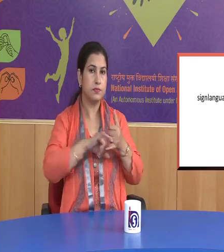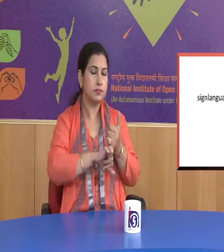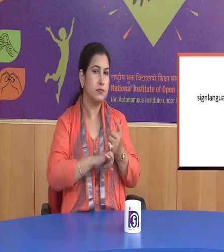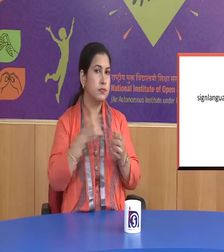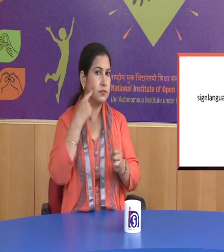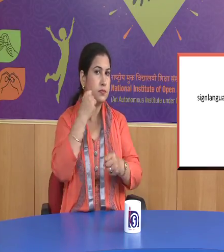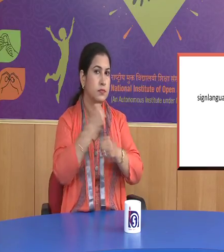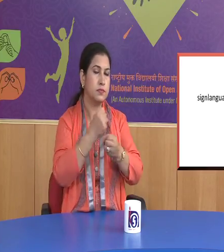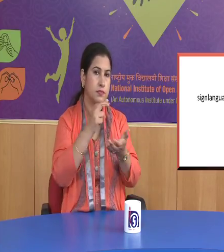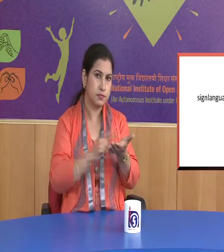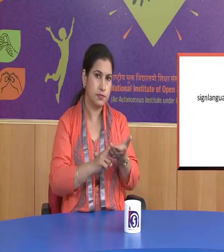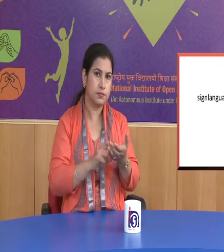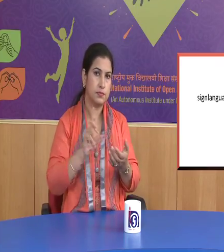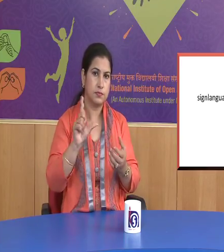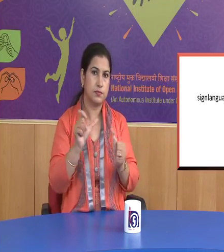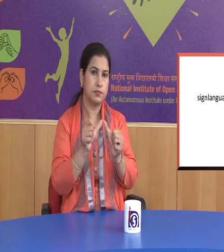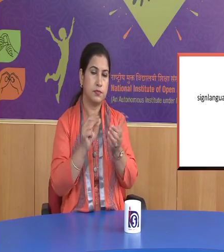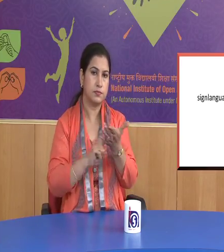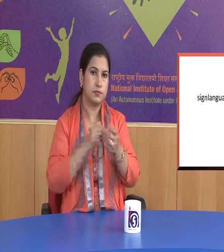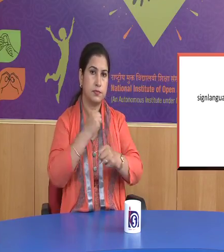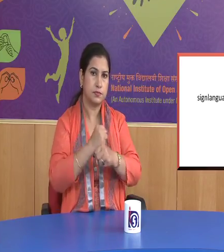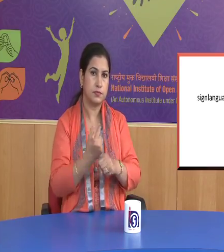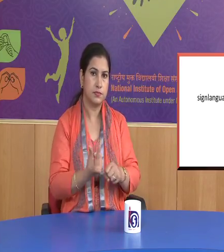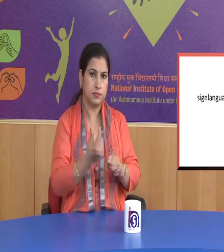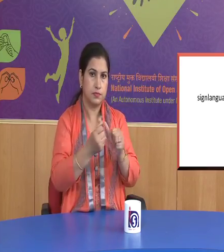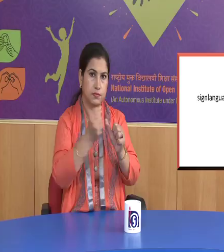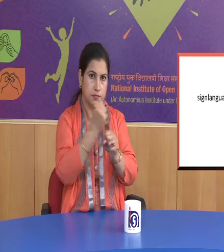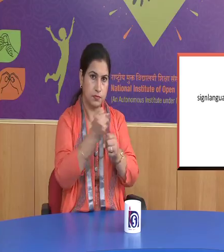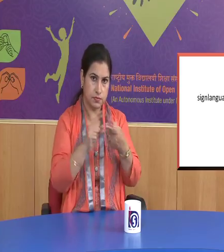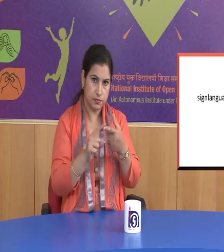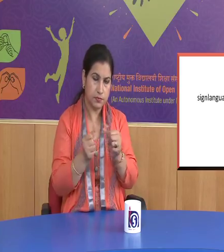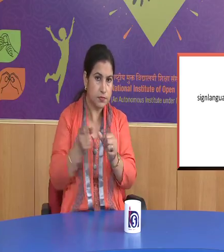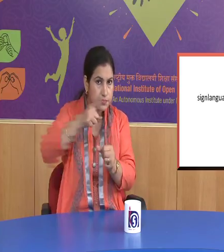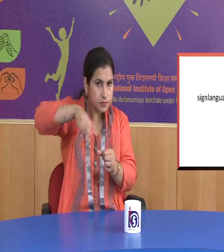signlanguage@nios.ac.in.